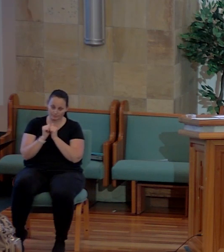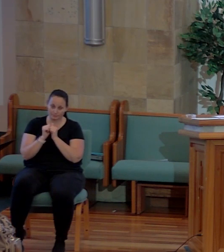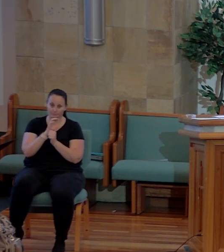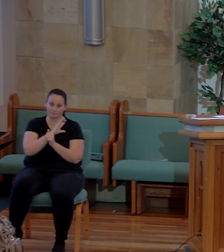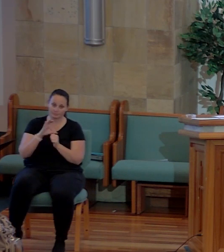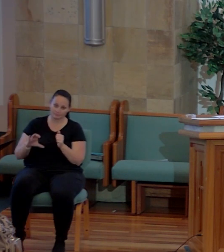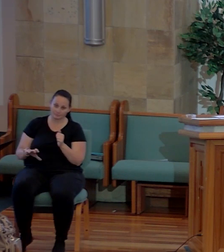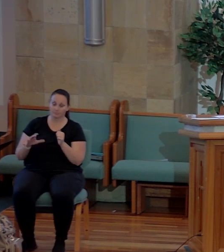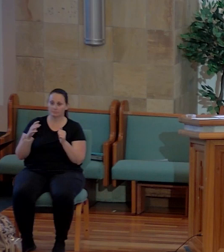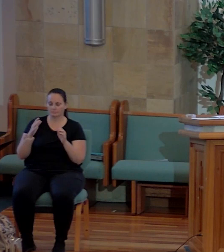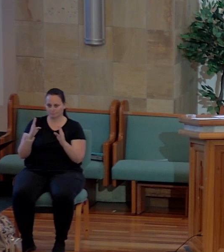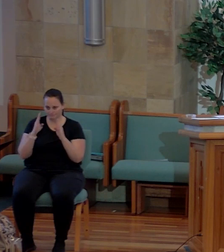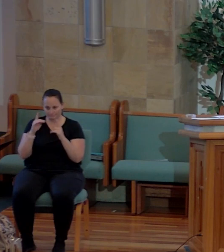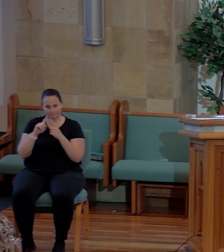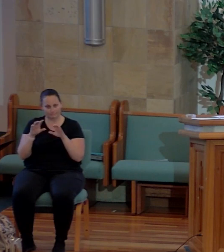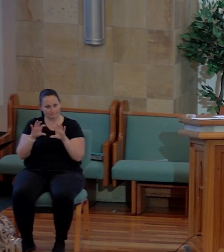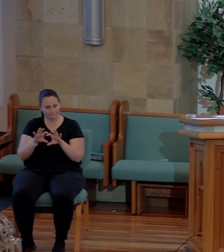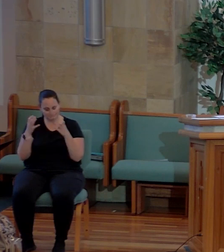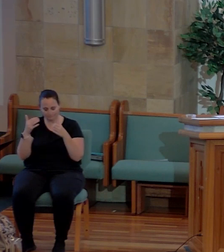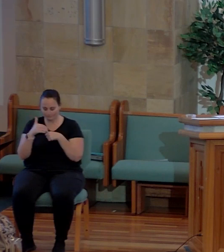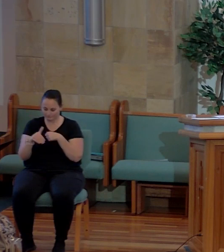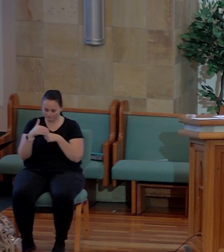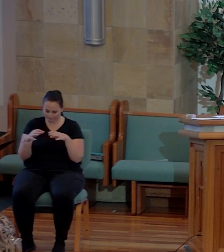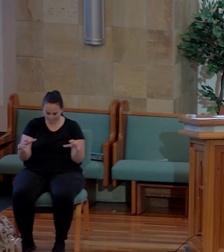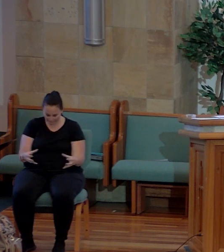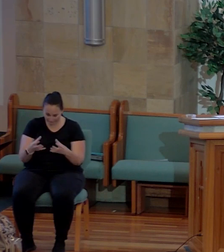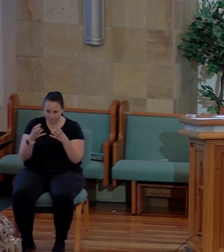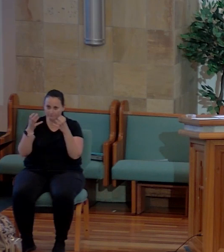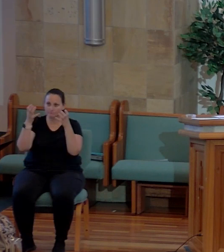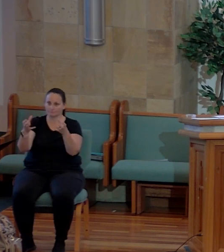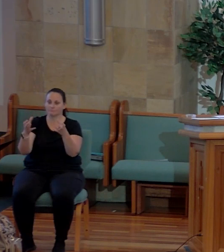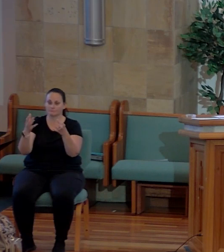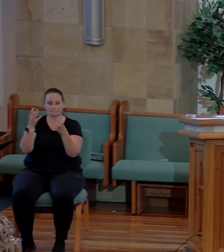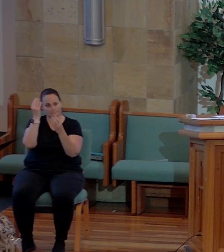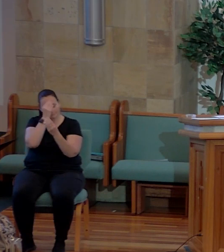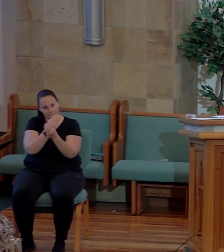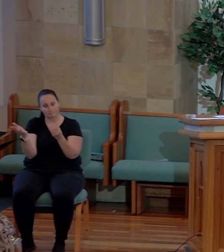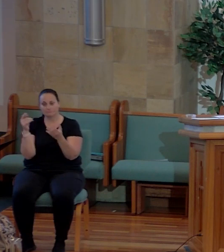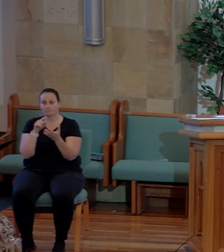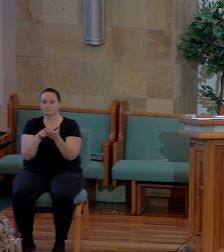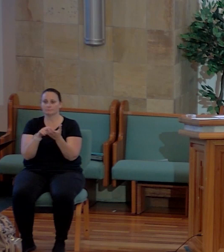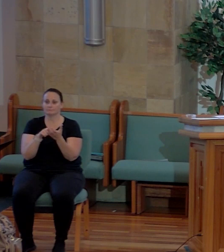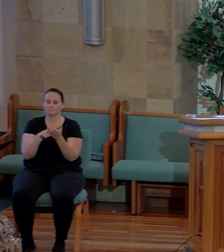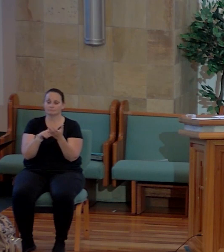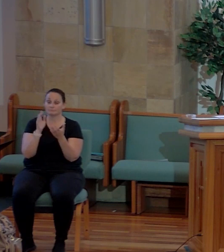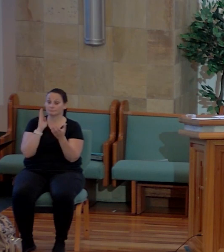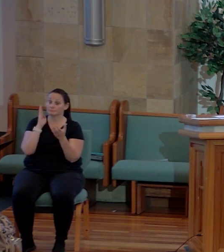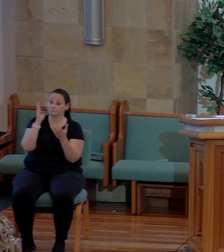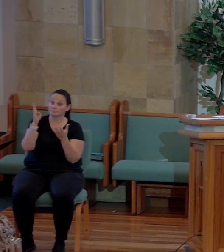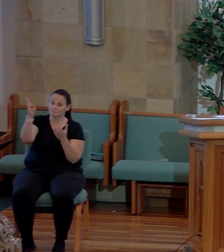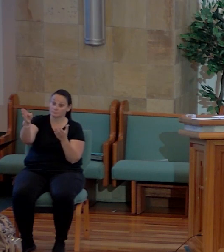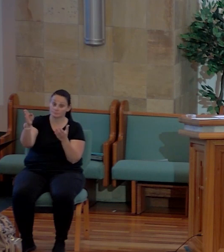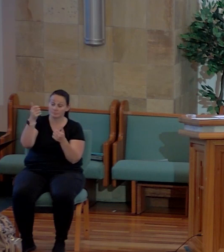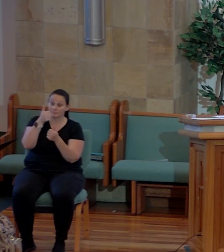Christ brought attention to the bread that was before them, and he said to them, "In the future,